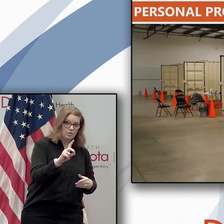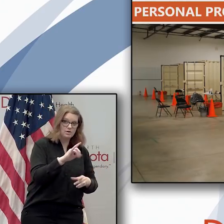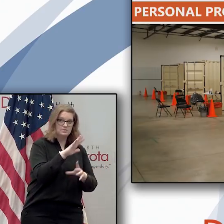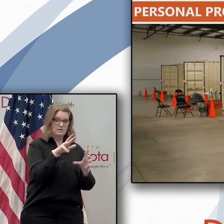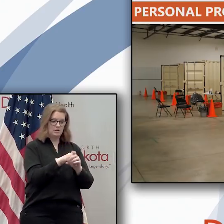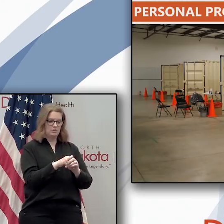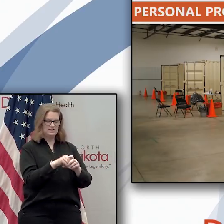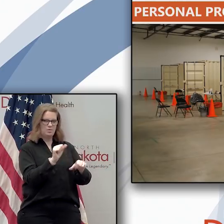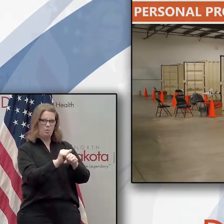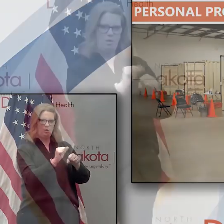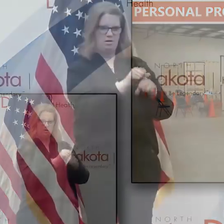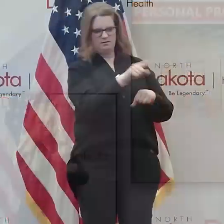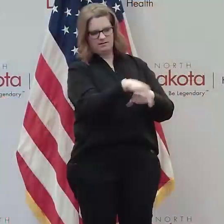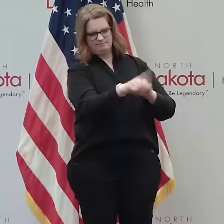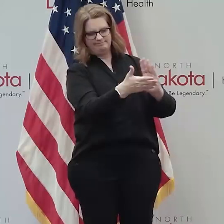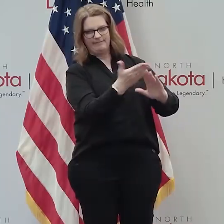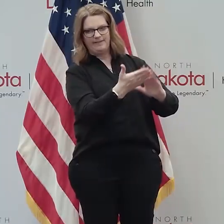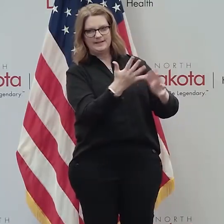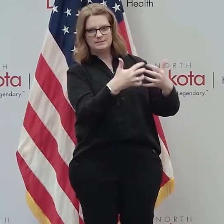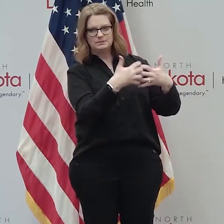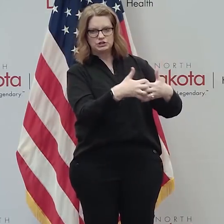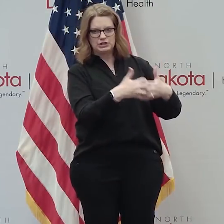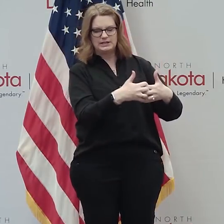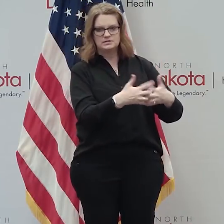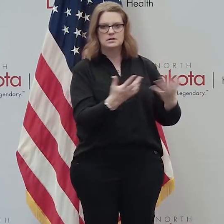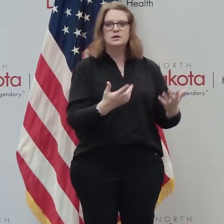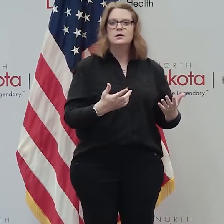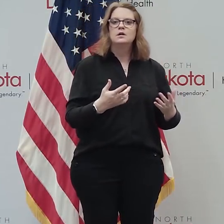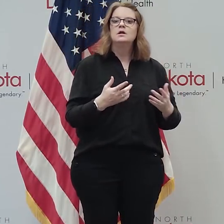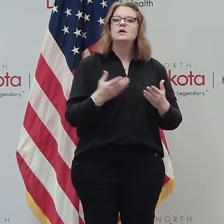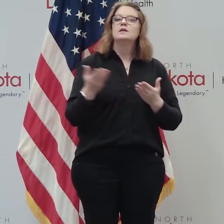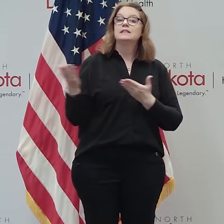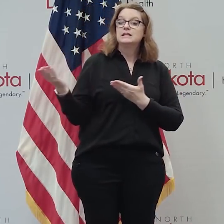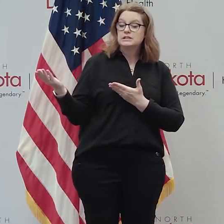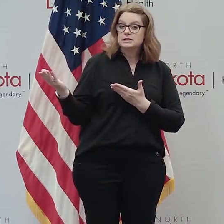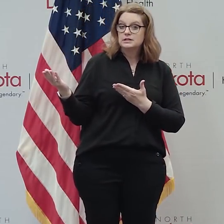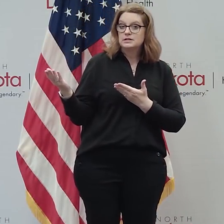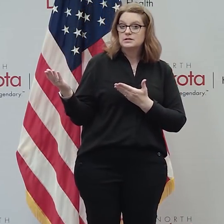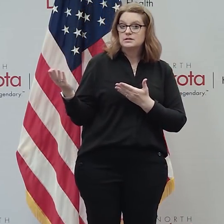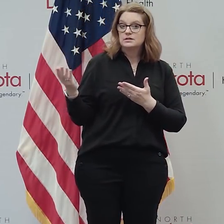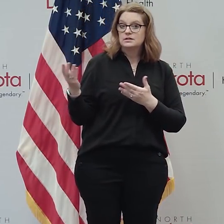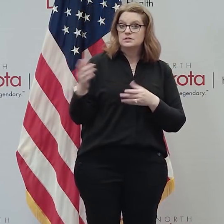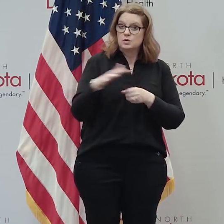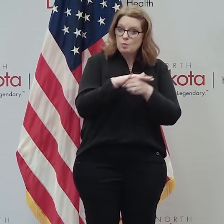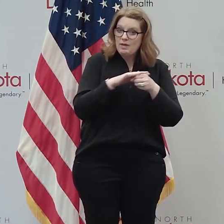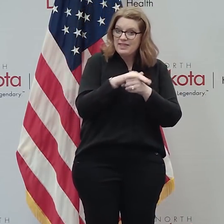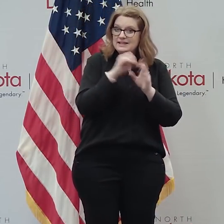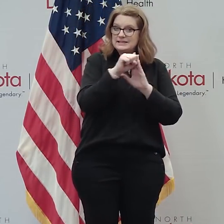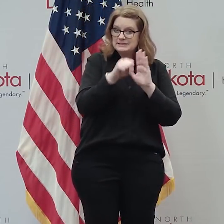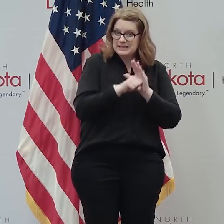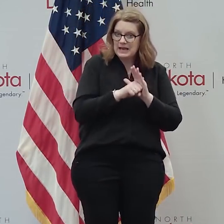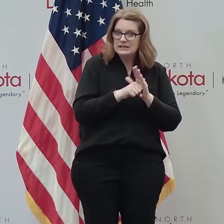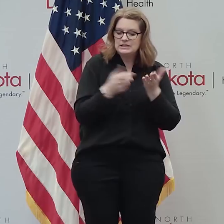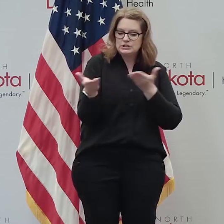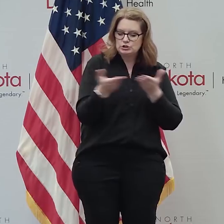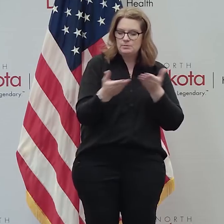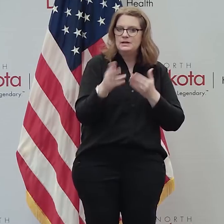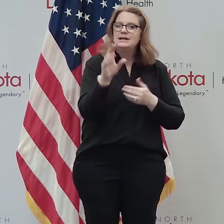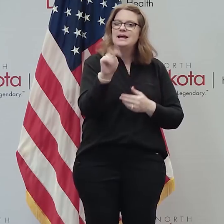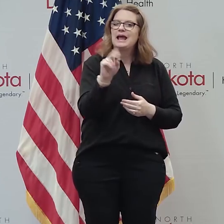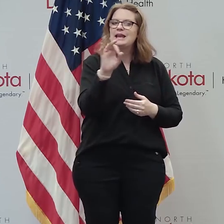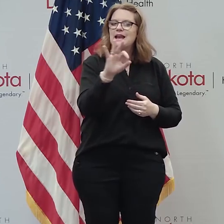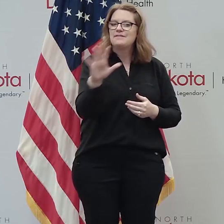this. And this will allow North Dakota to provide both the shipping to and from within state and N95